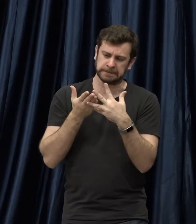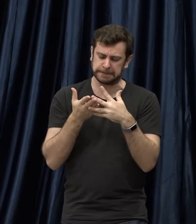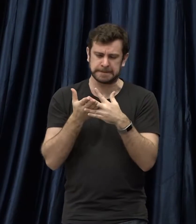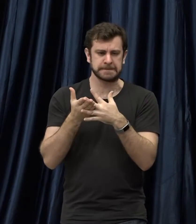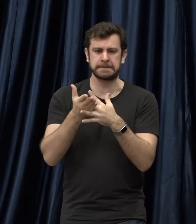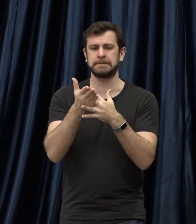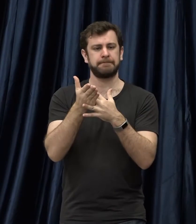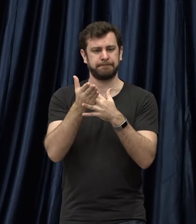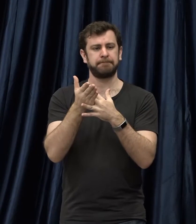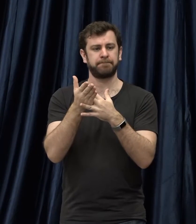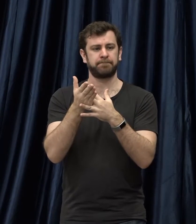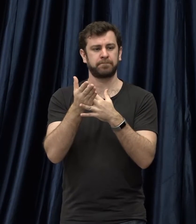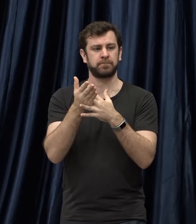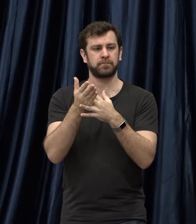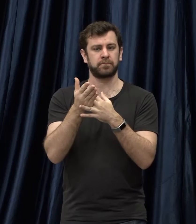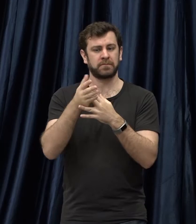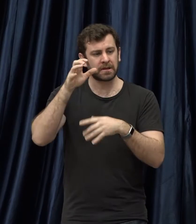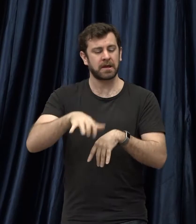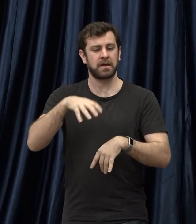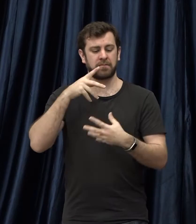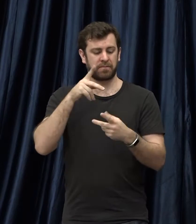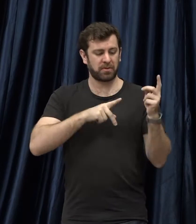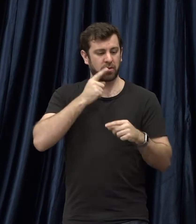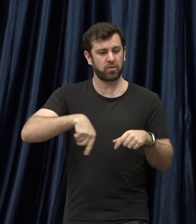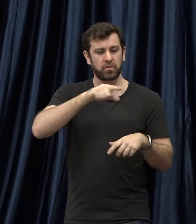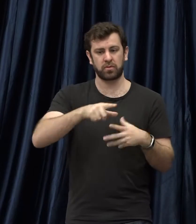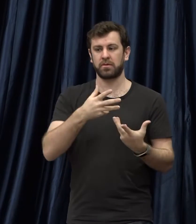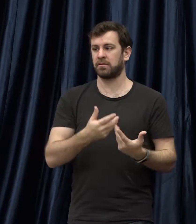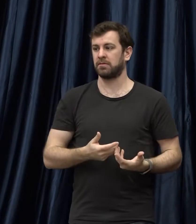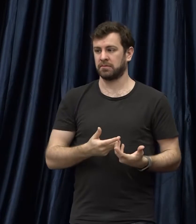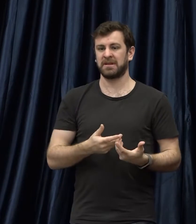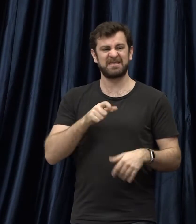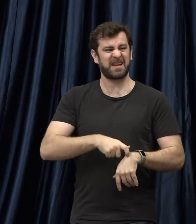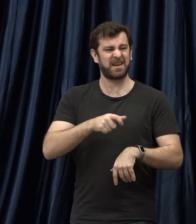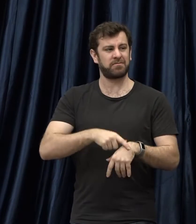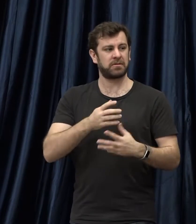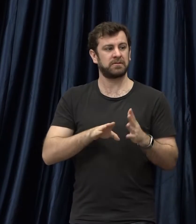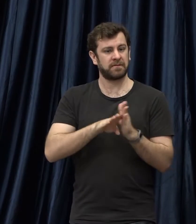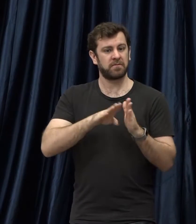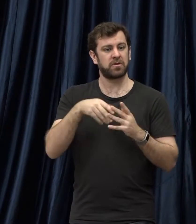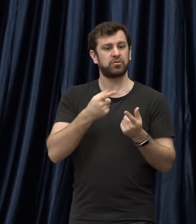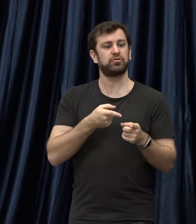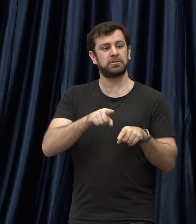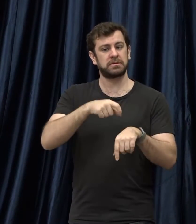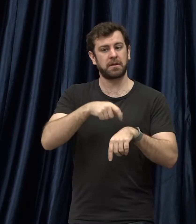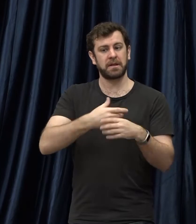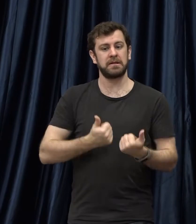And from amongst these Meccan chapters, there were the chapters